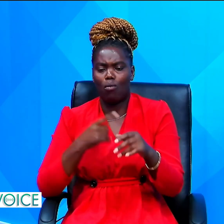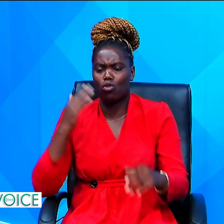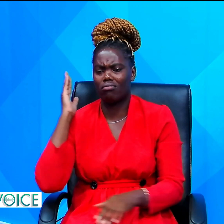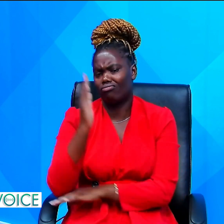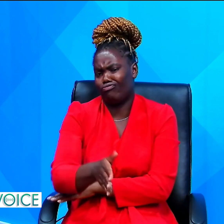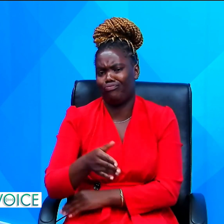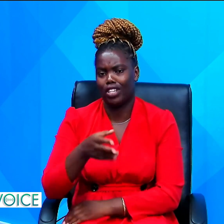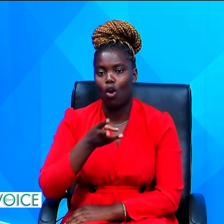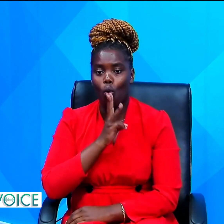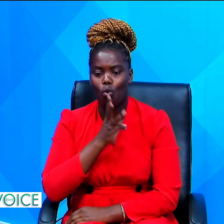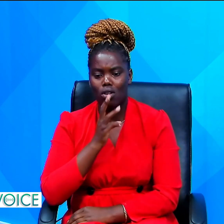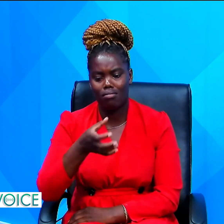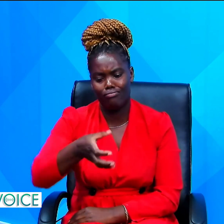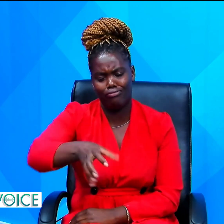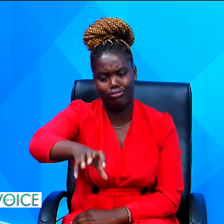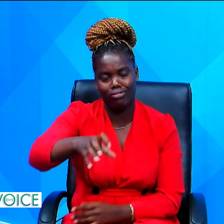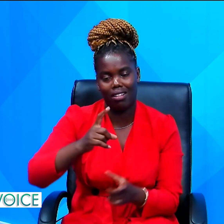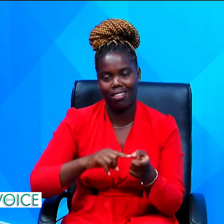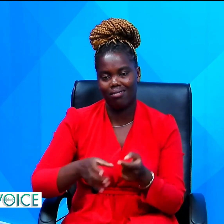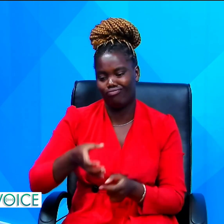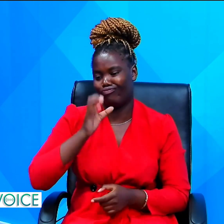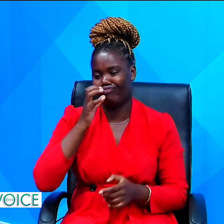Don't drink it directly from the tap.